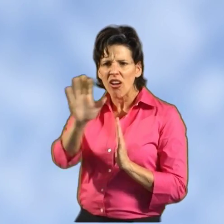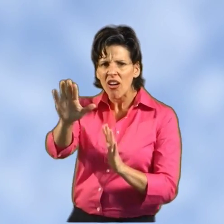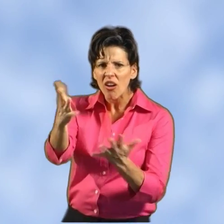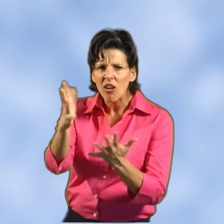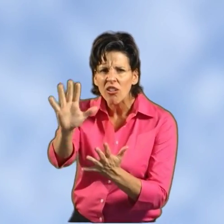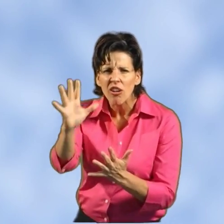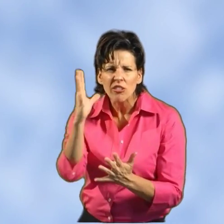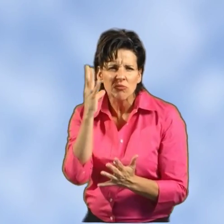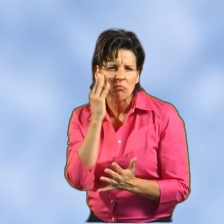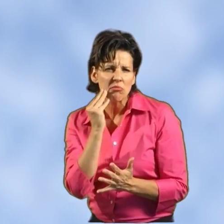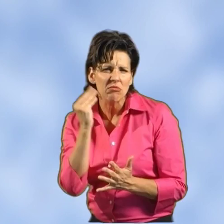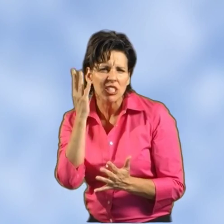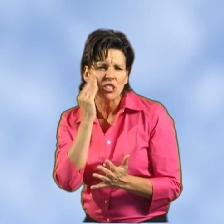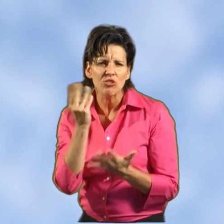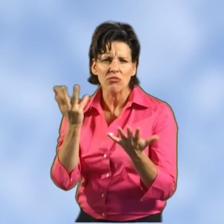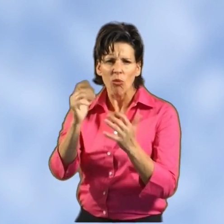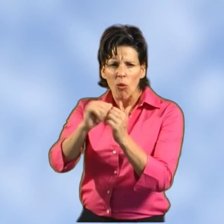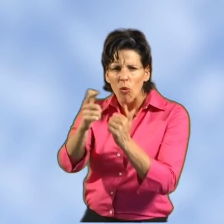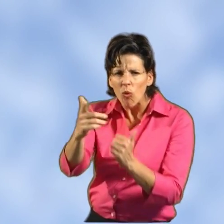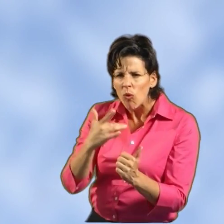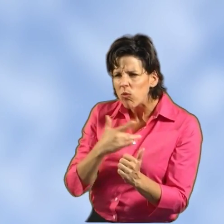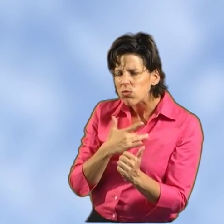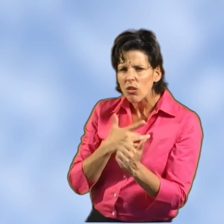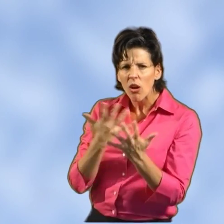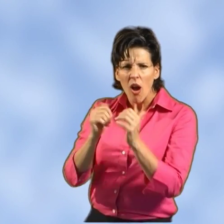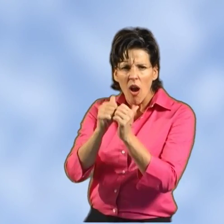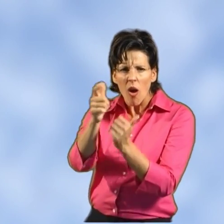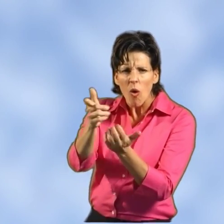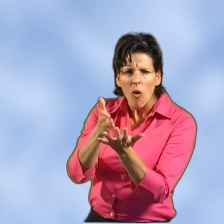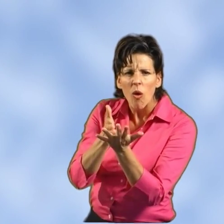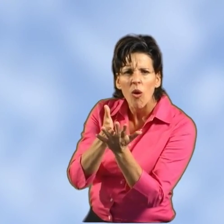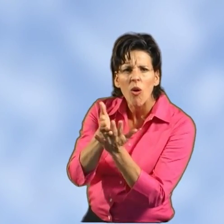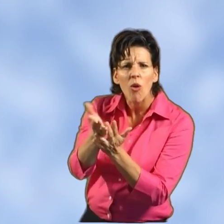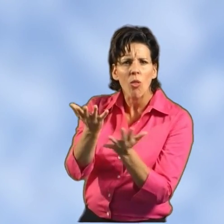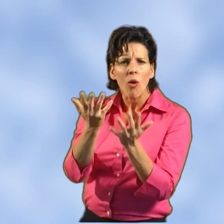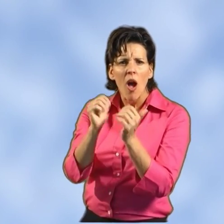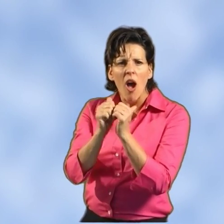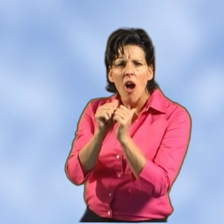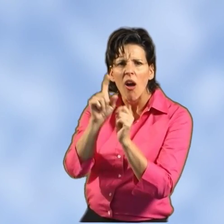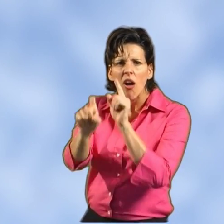particularly those who may have had breast cancer or a breast abnormality.